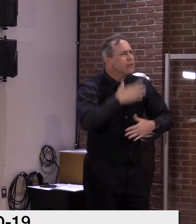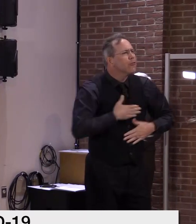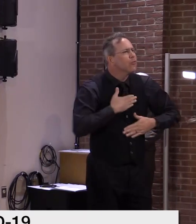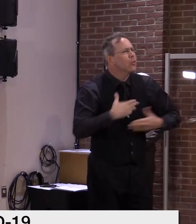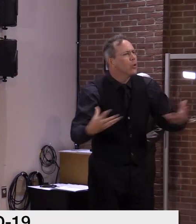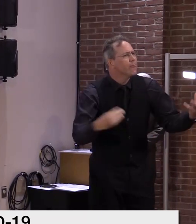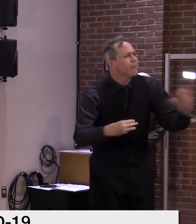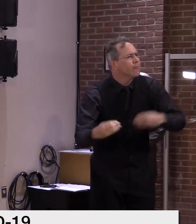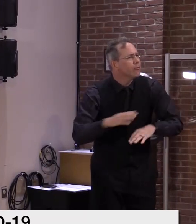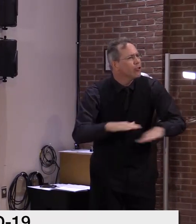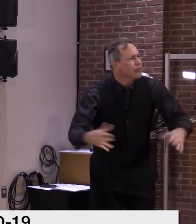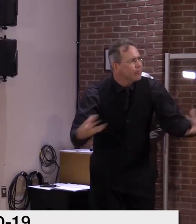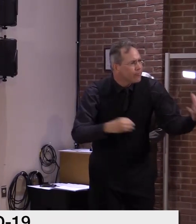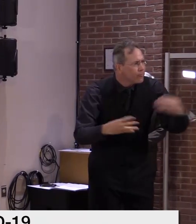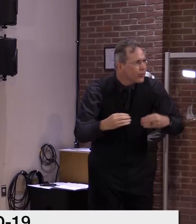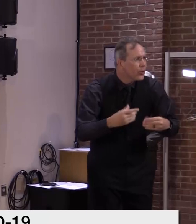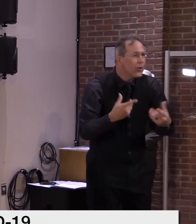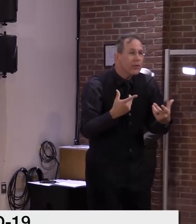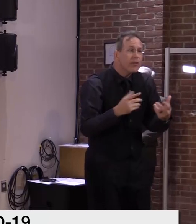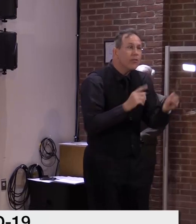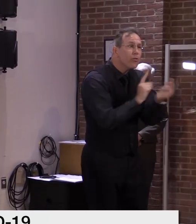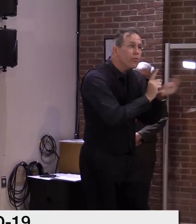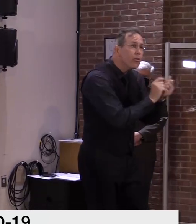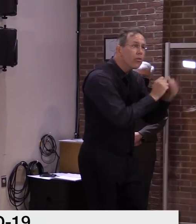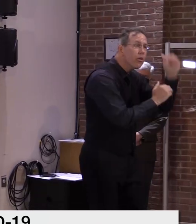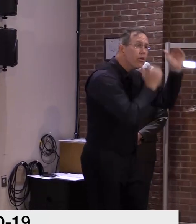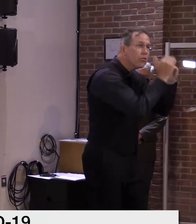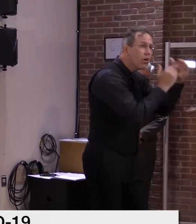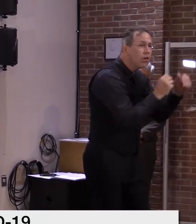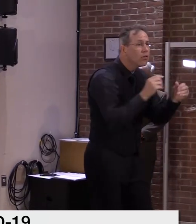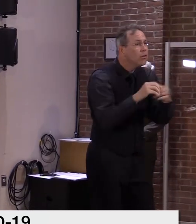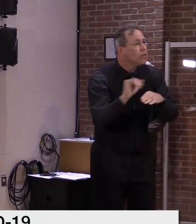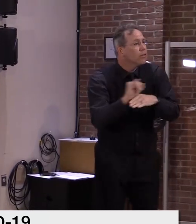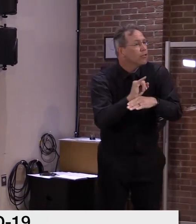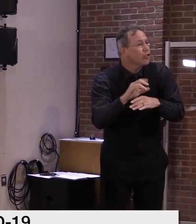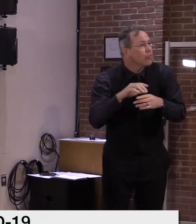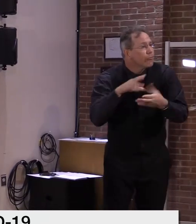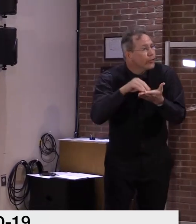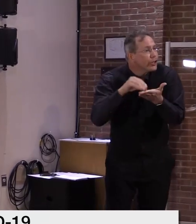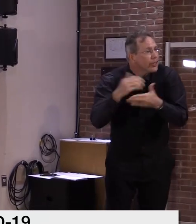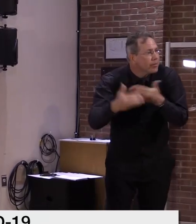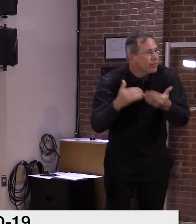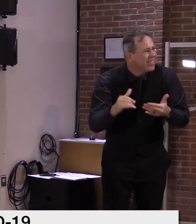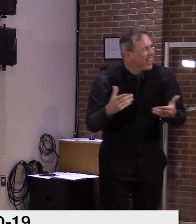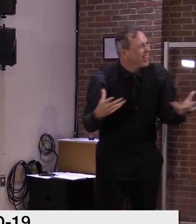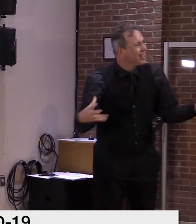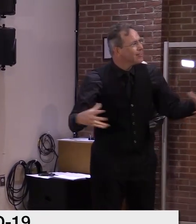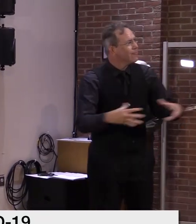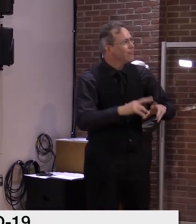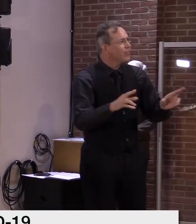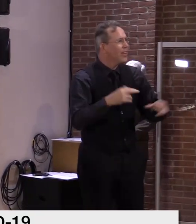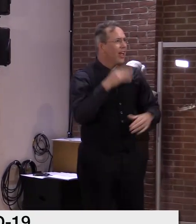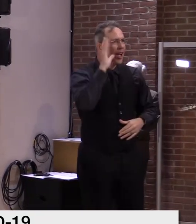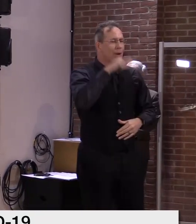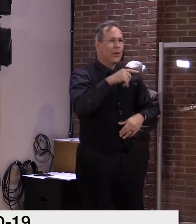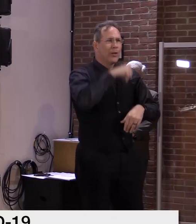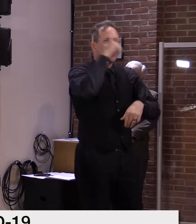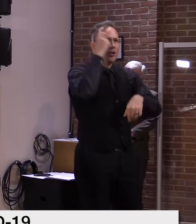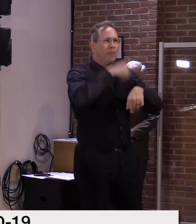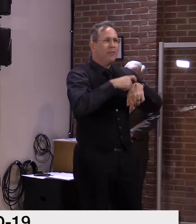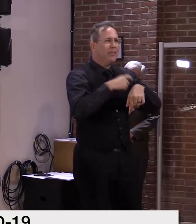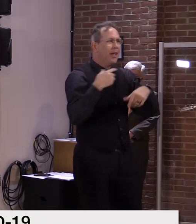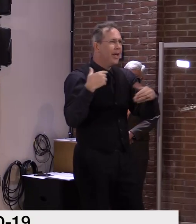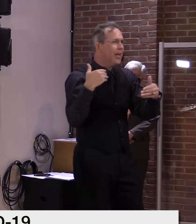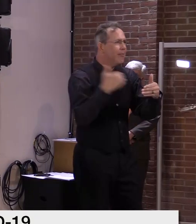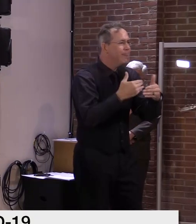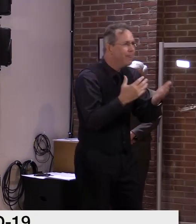apprenticeships, internships, and even summer jobs. We know that school and summer programming, that third space outside of home